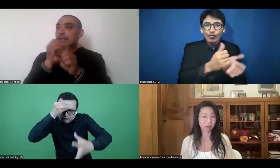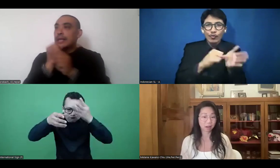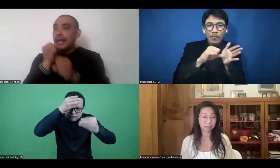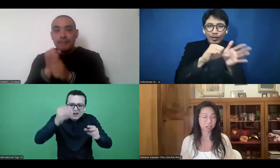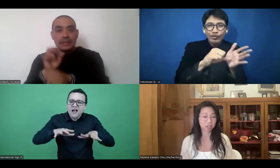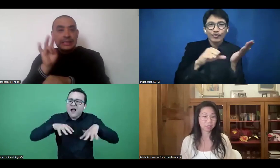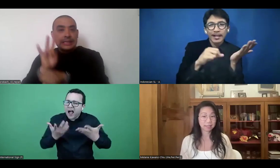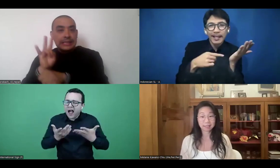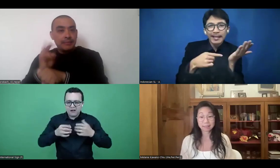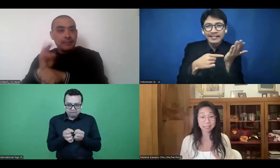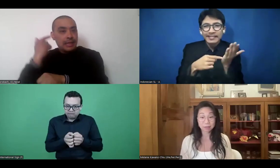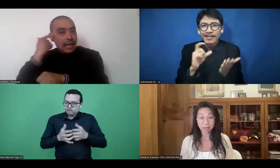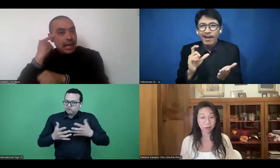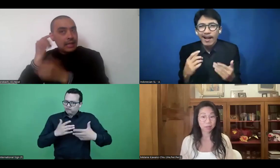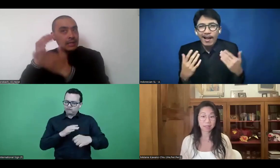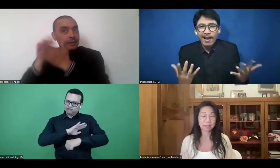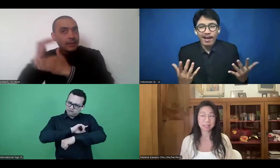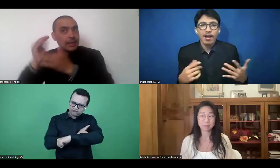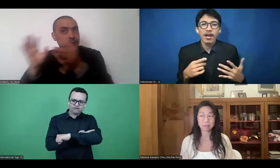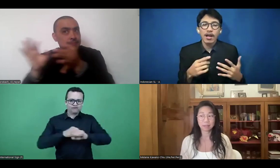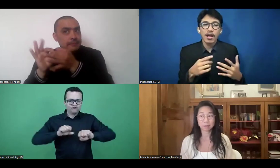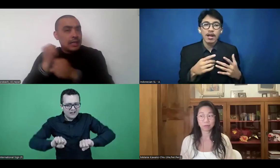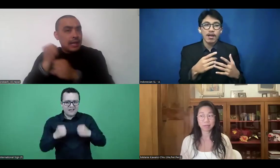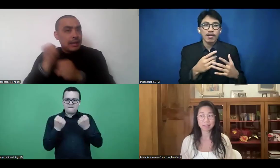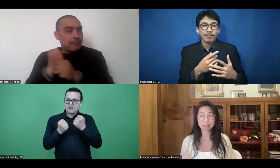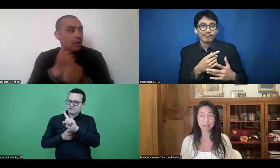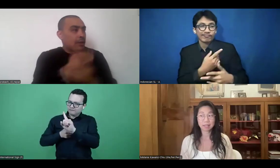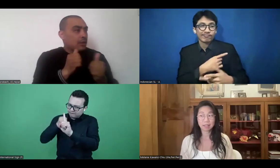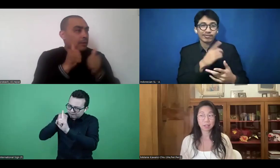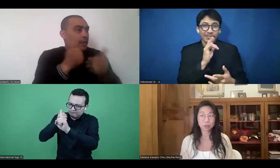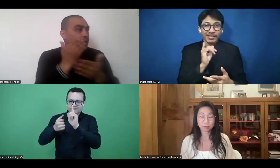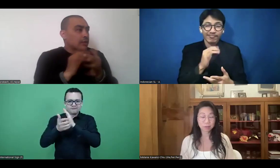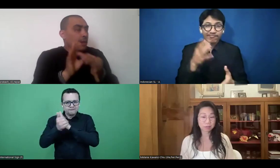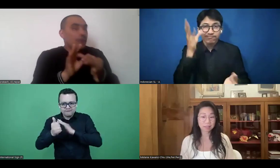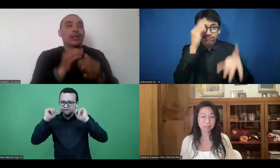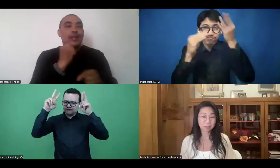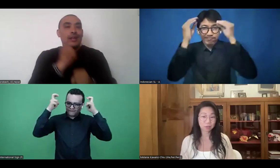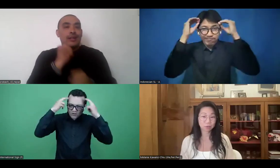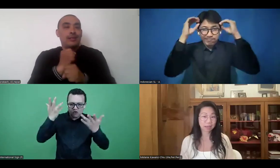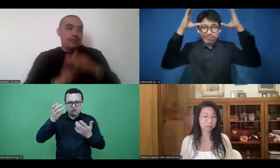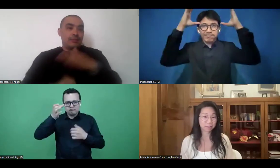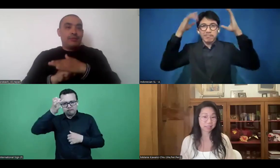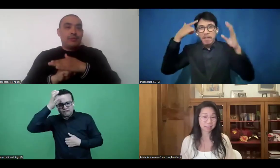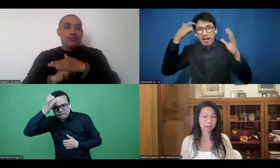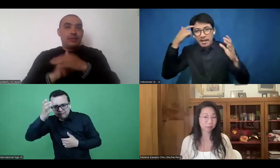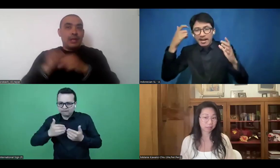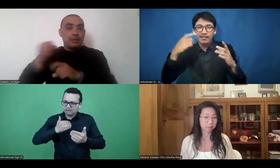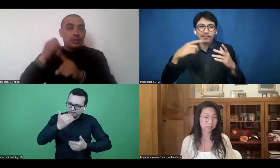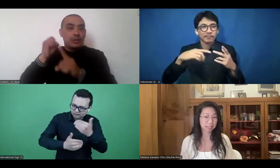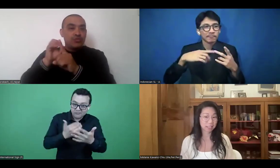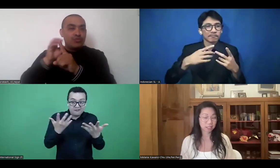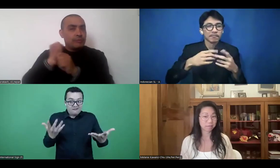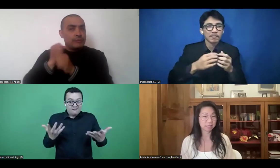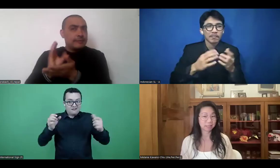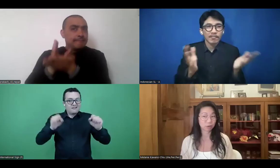and knowledge, collective care within the disability movement contribute to advocacy outcomes